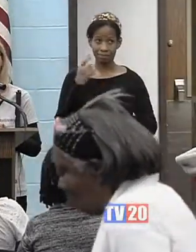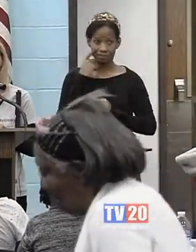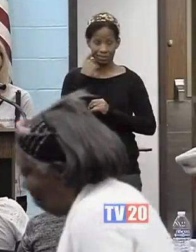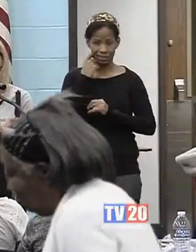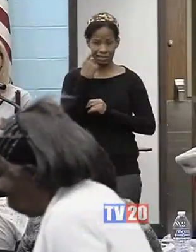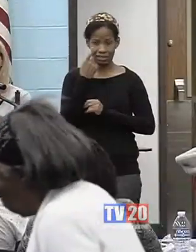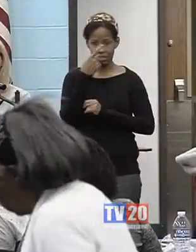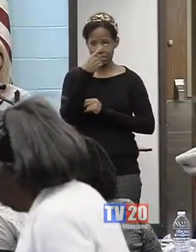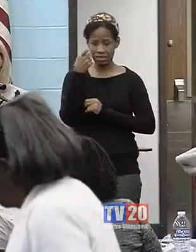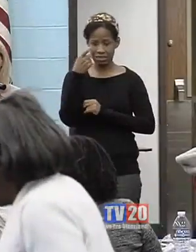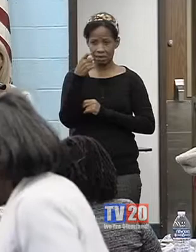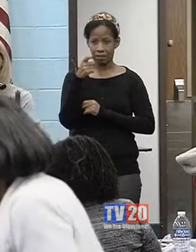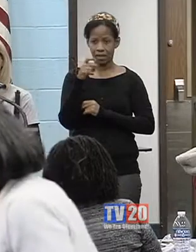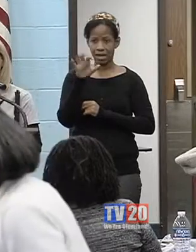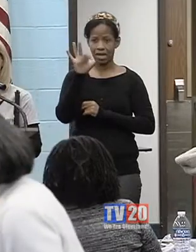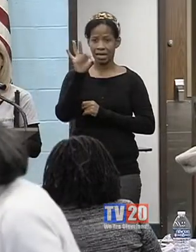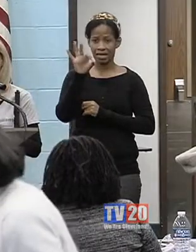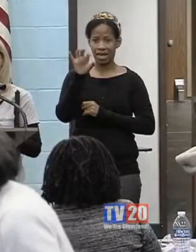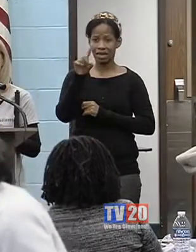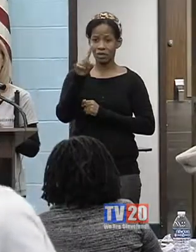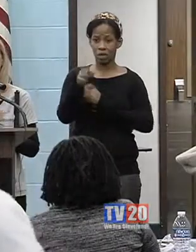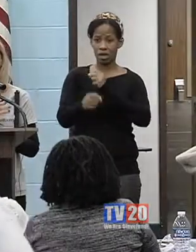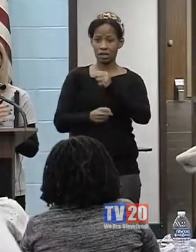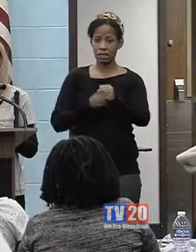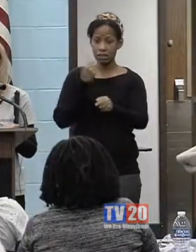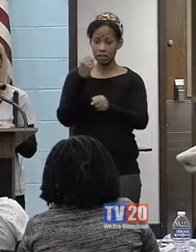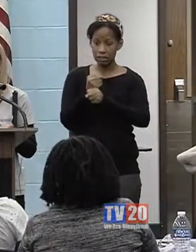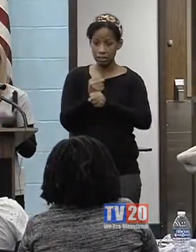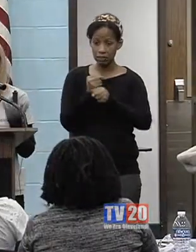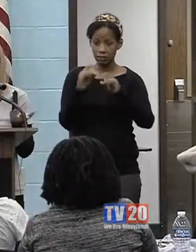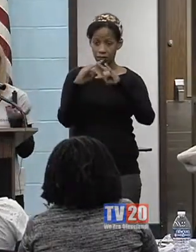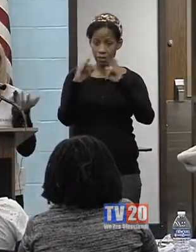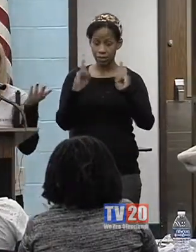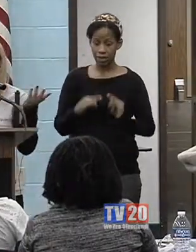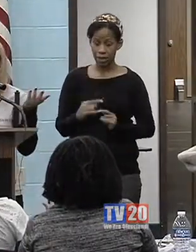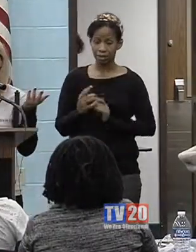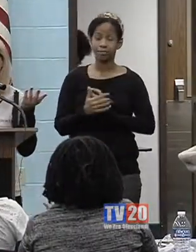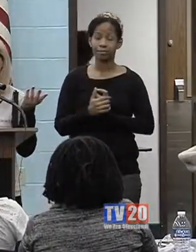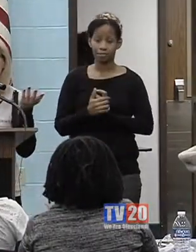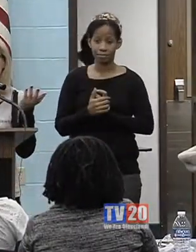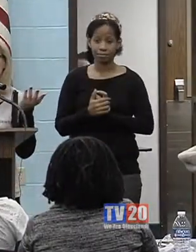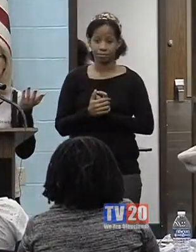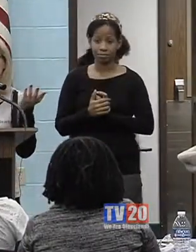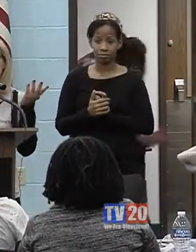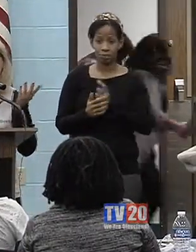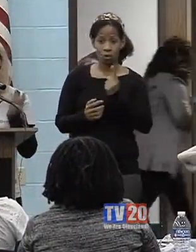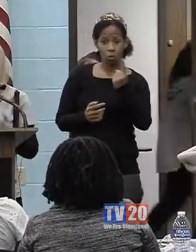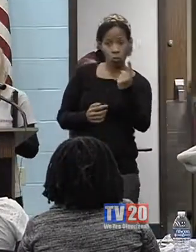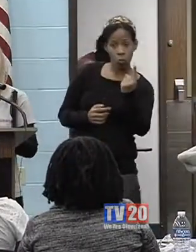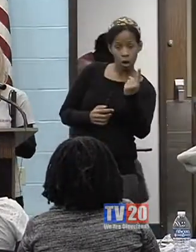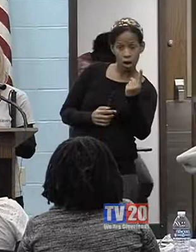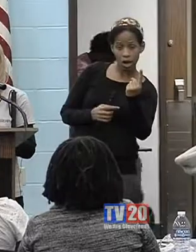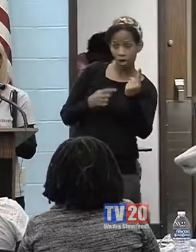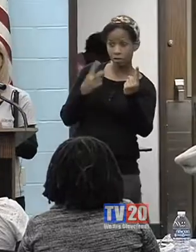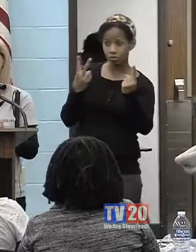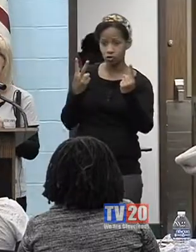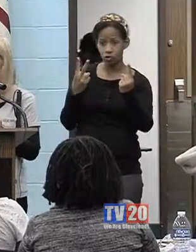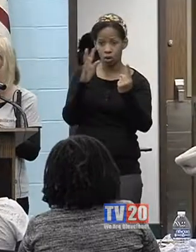summer 91 years. And it's only one of two in the nation.